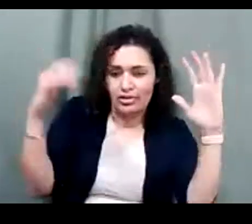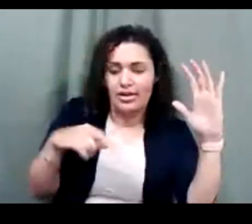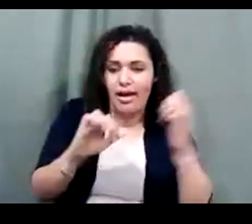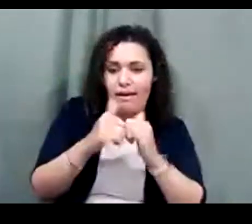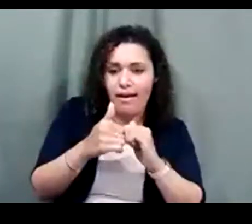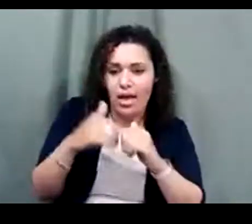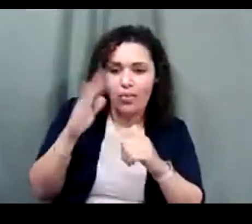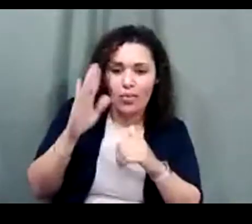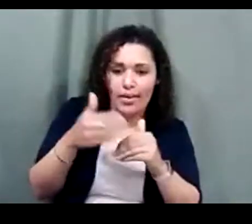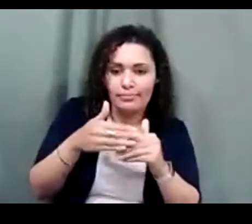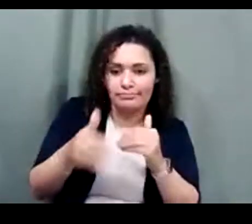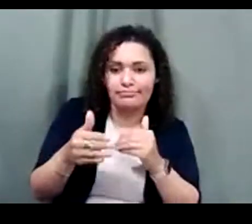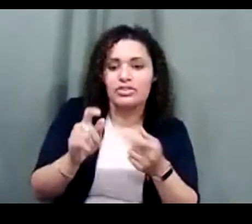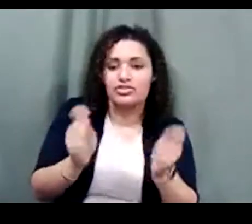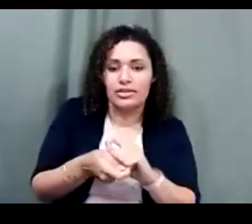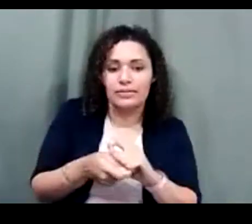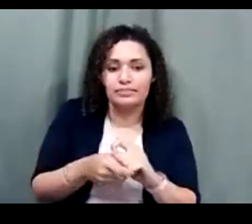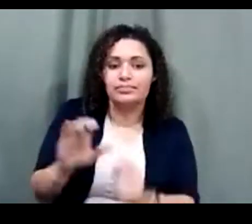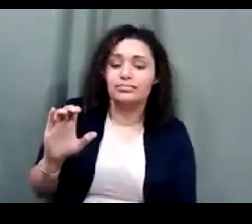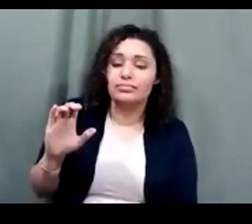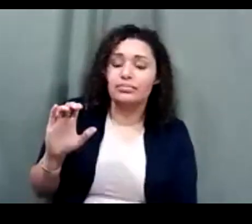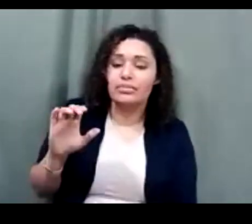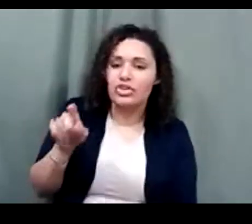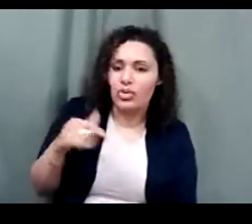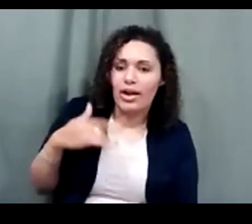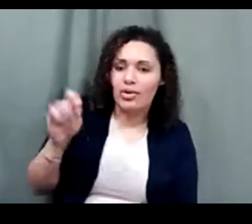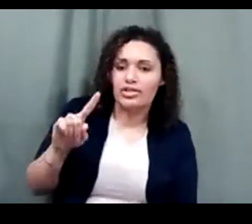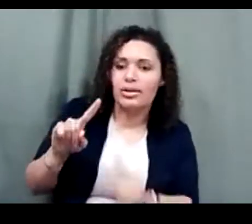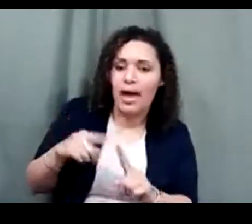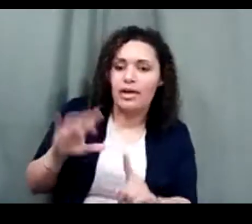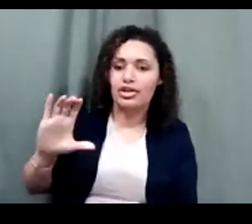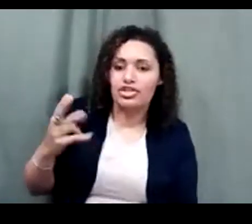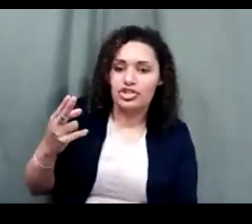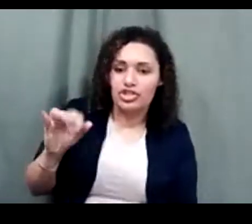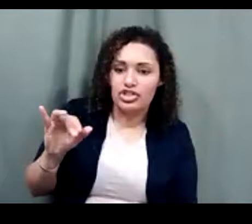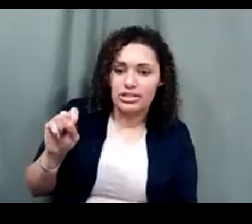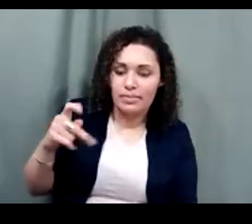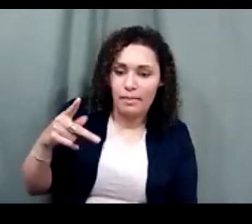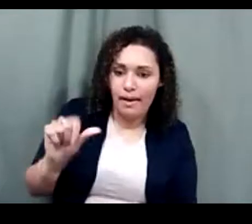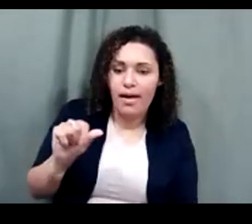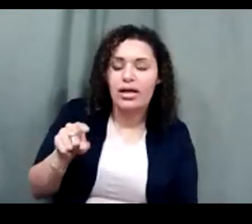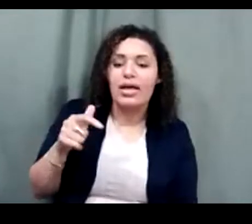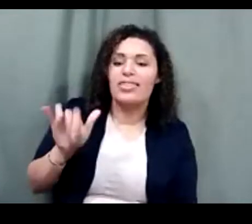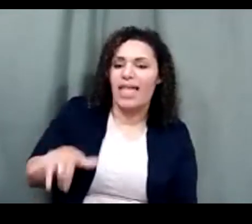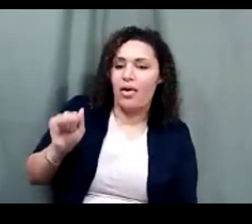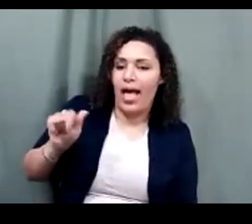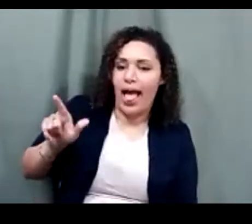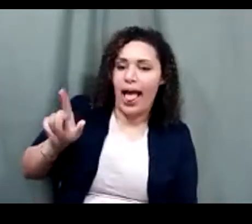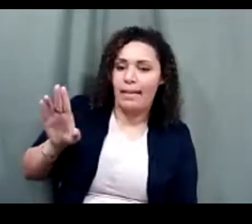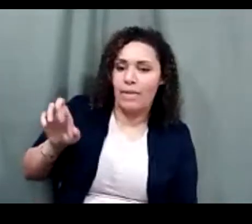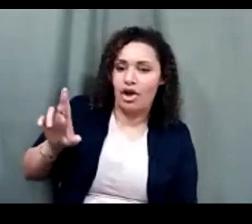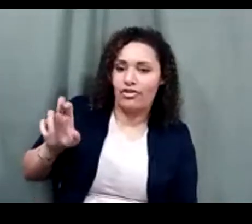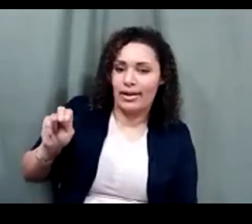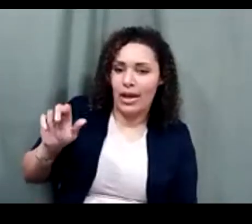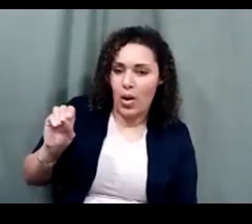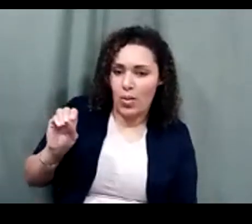you had a question about the chispa. The chispa was Albarino. And we had made that, like, we had picked it at a higher ripeness level.